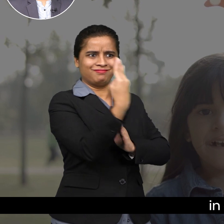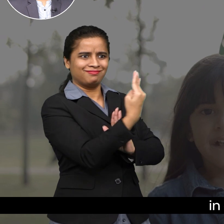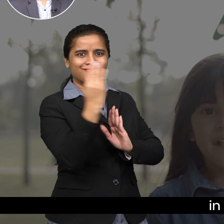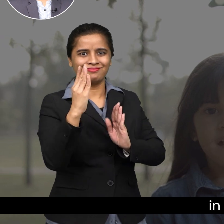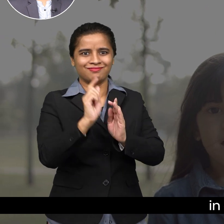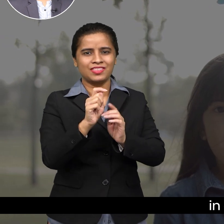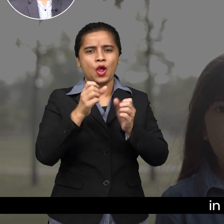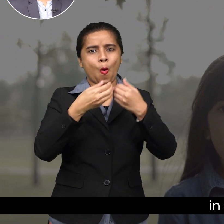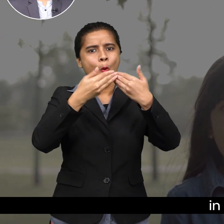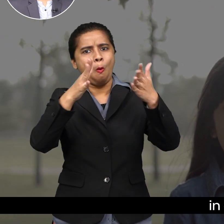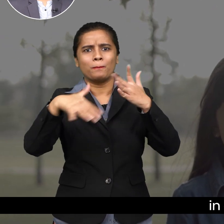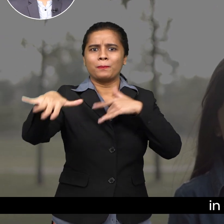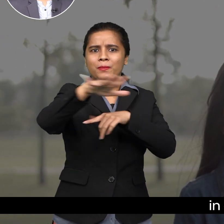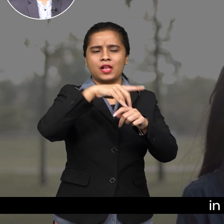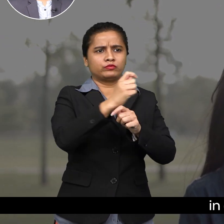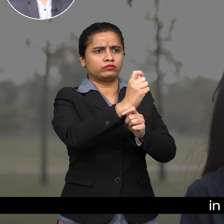area.